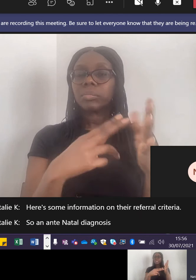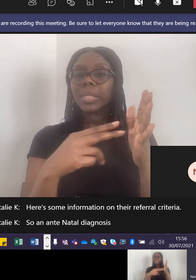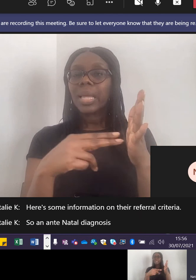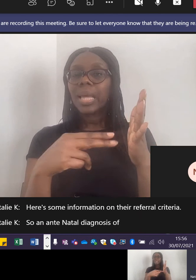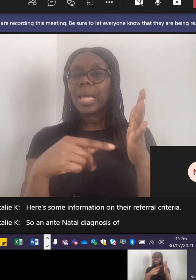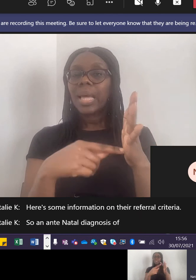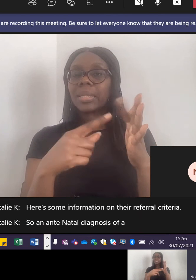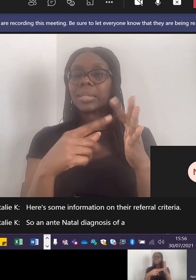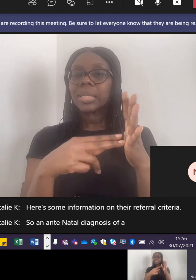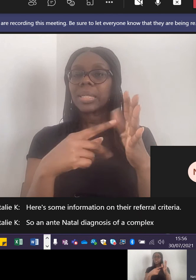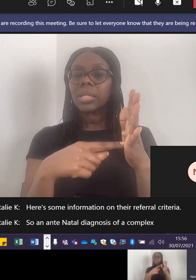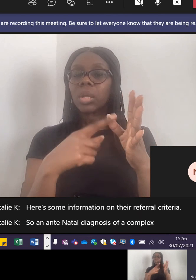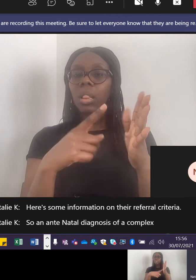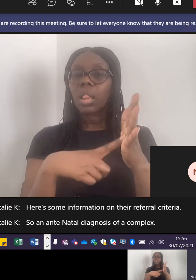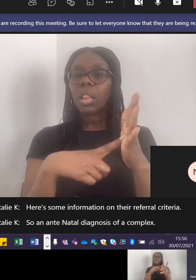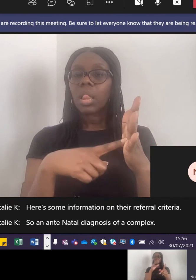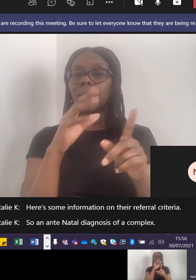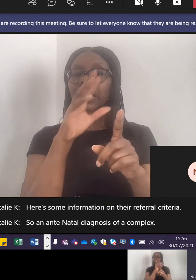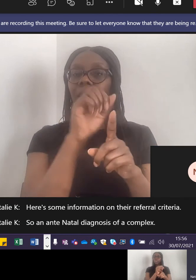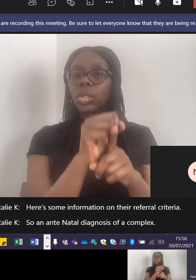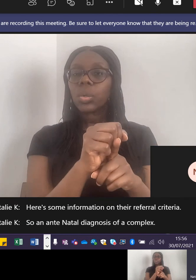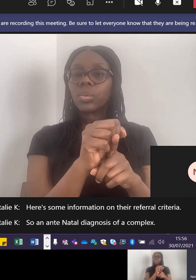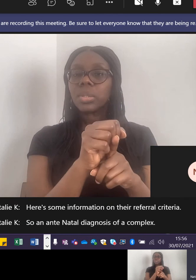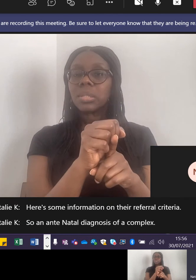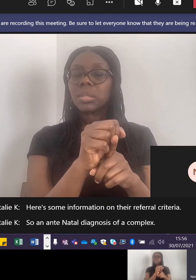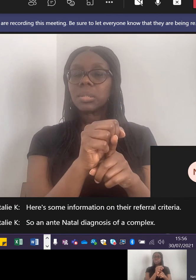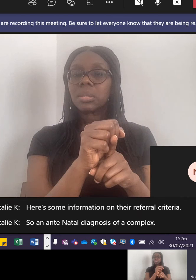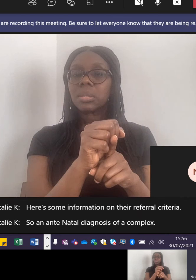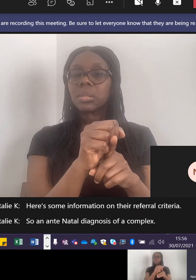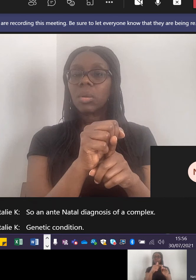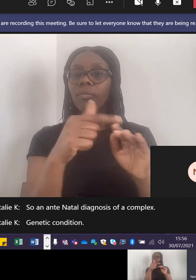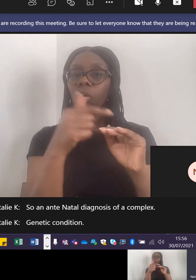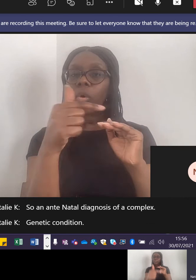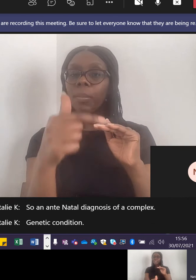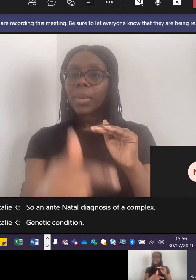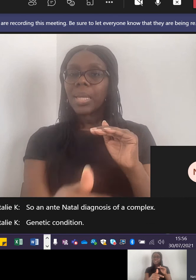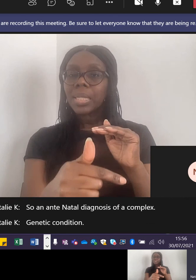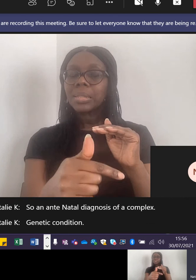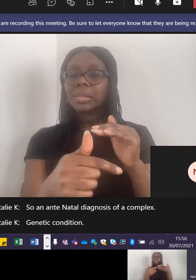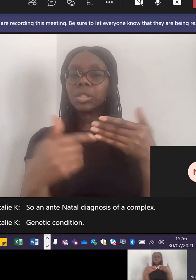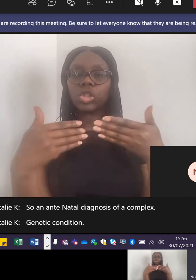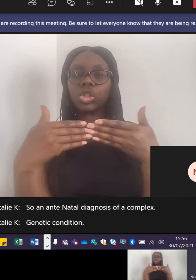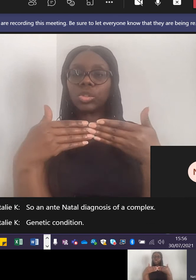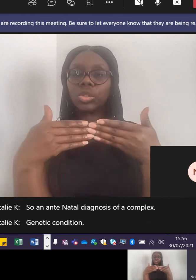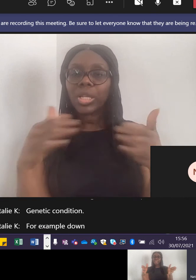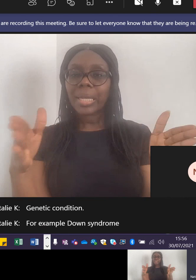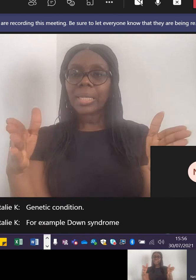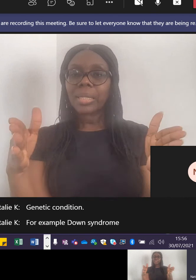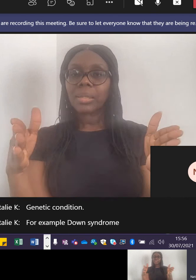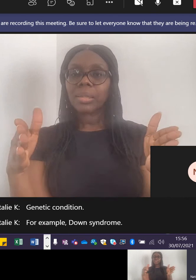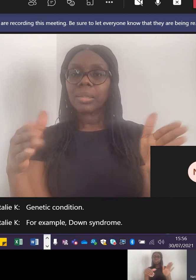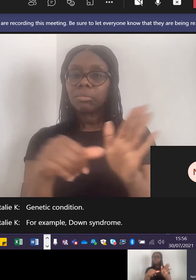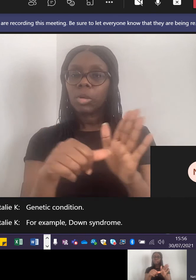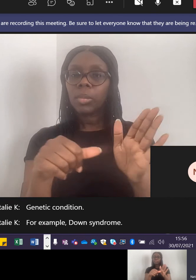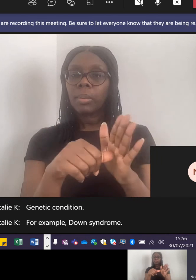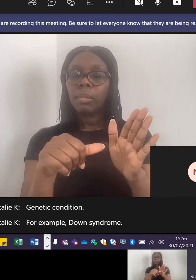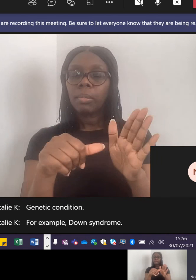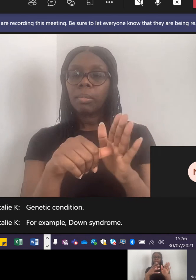a complex genetic condition, for example, Down syndrome,